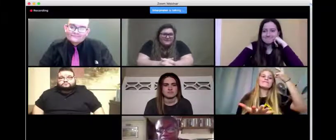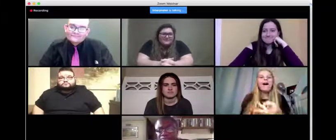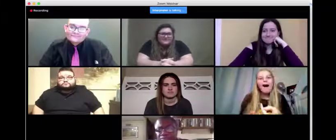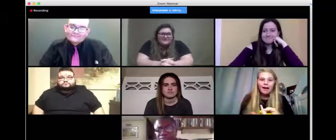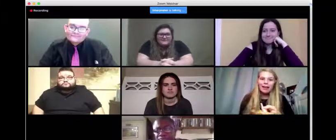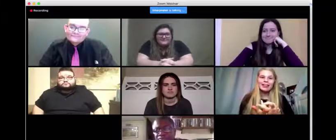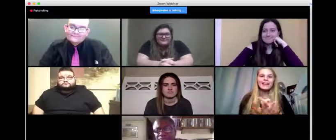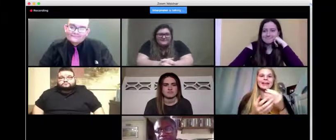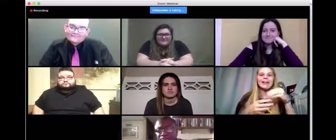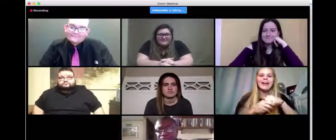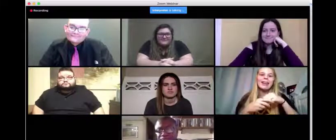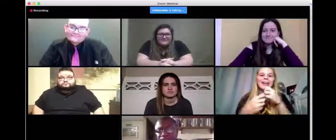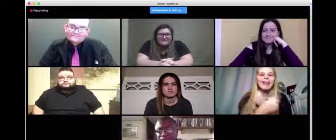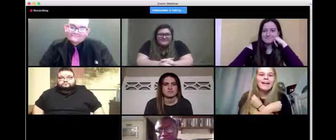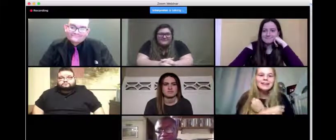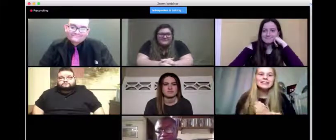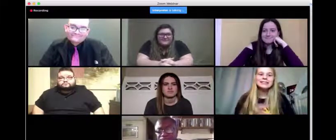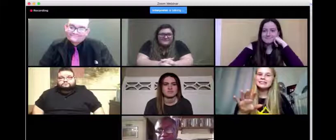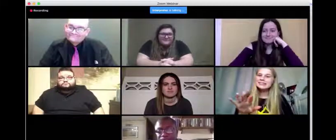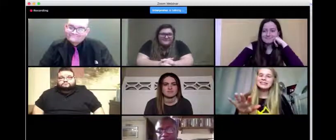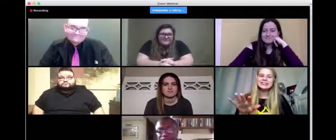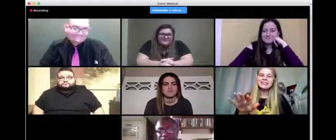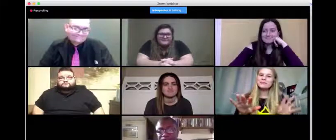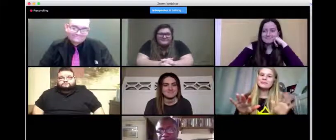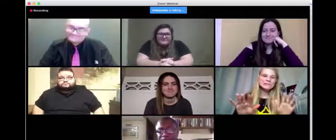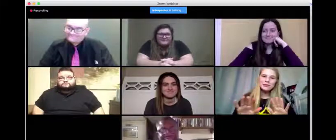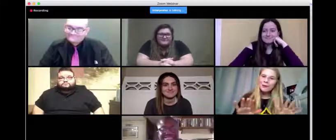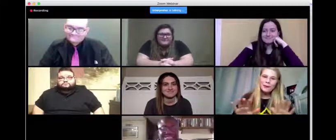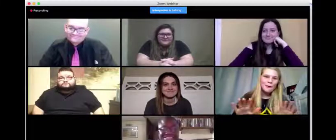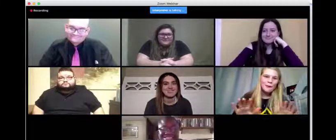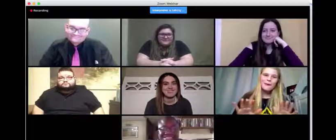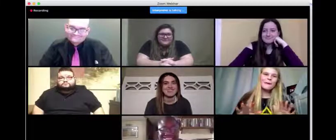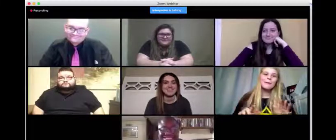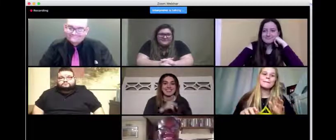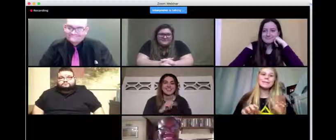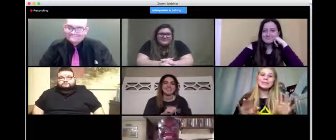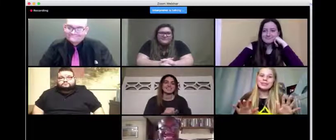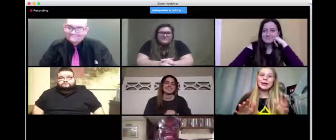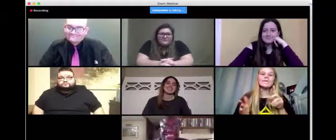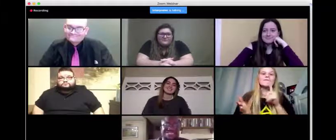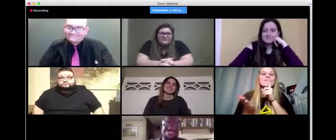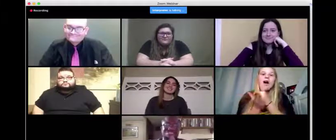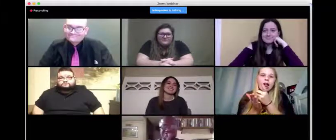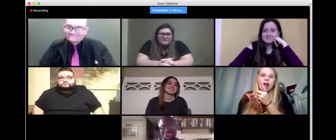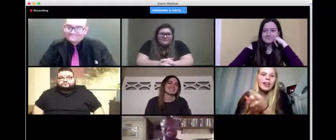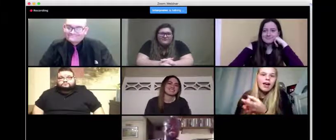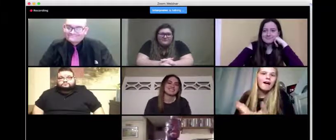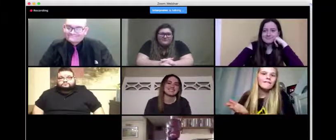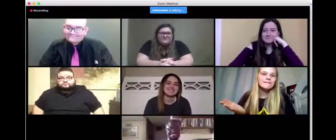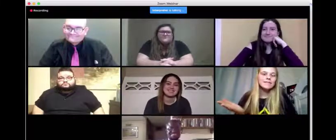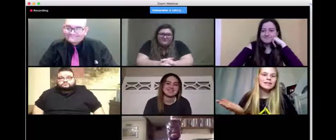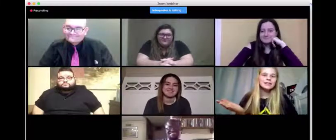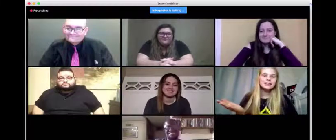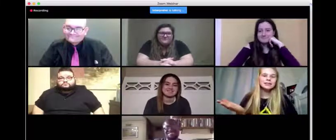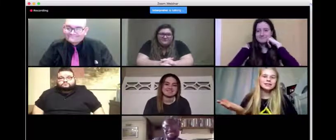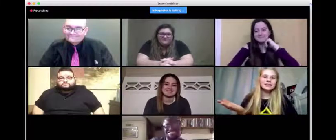more of an idiom like this, falling in love, falling for somebody, getting drowned into it like but some hearing people